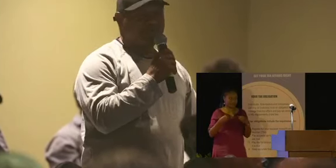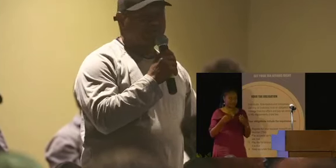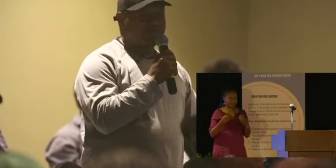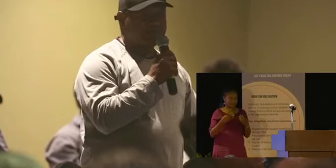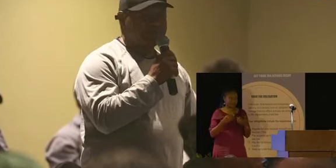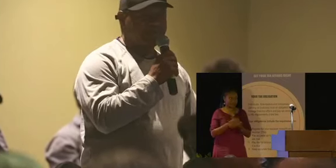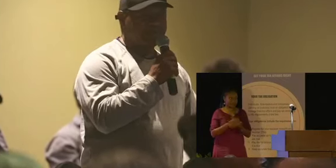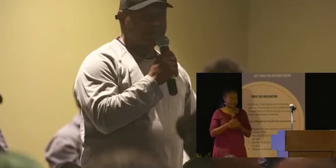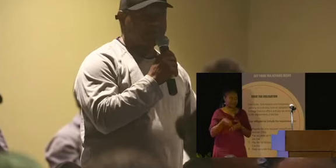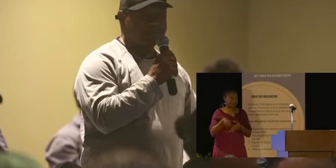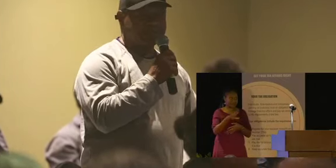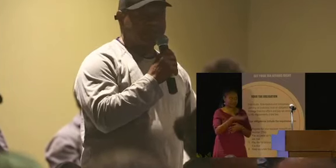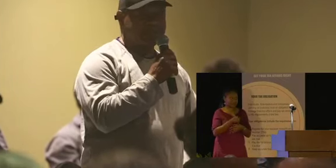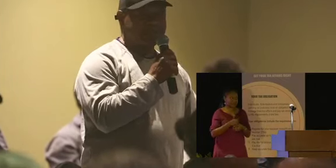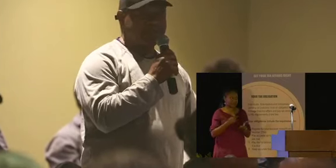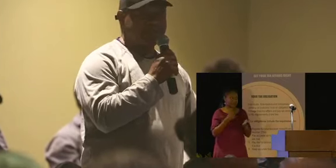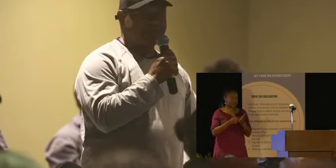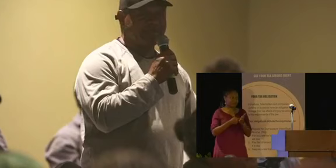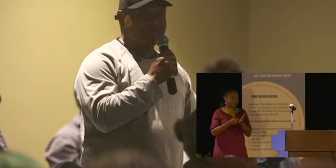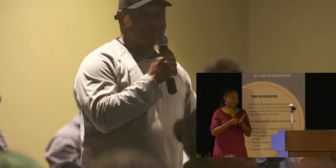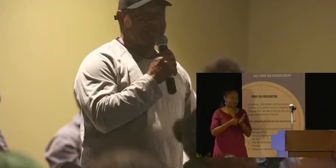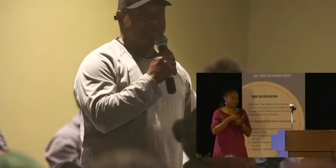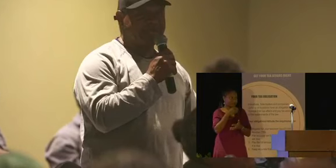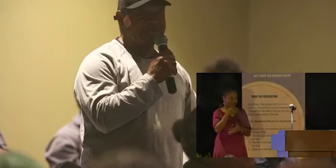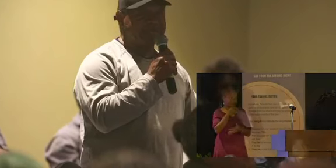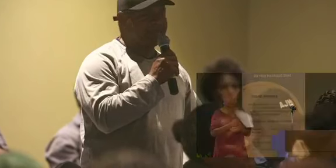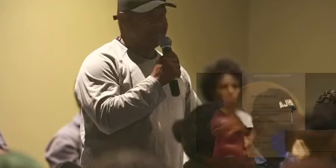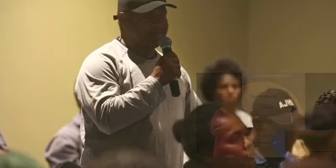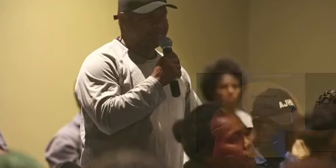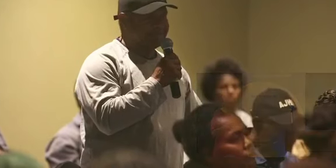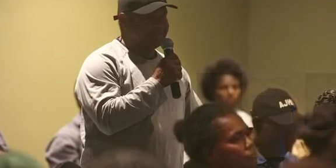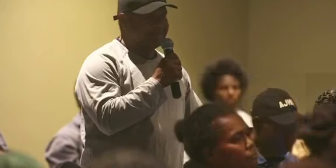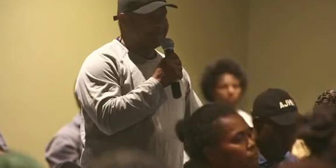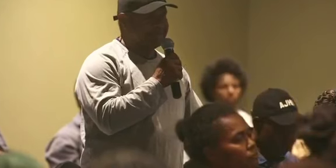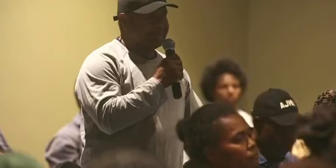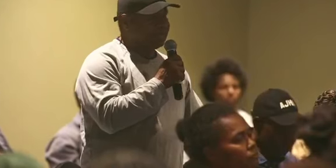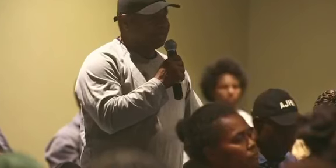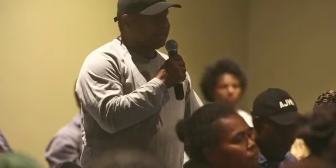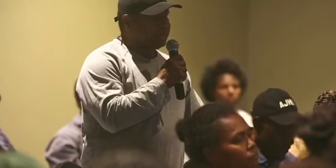who globe kism business tare about na me blow living time like him I'm hard.